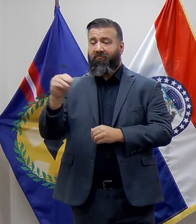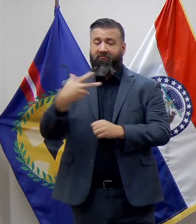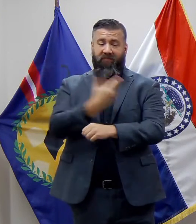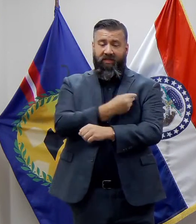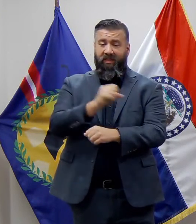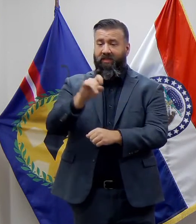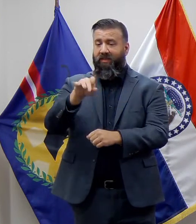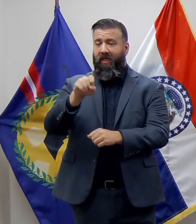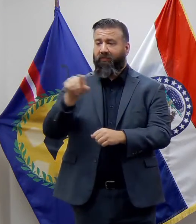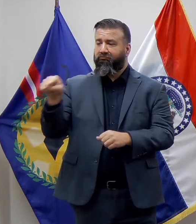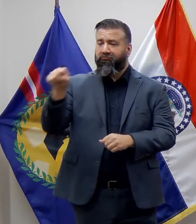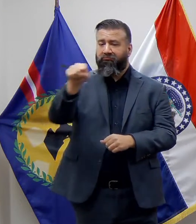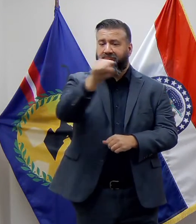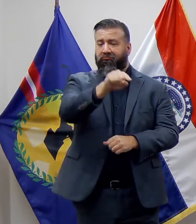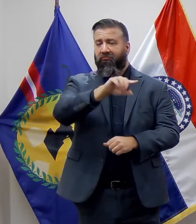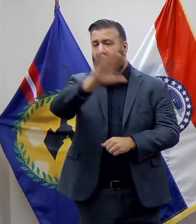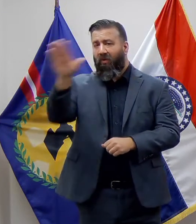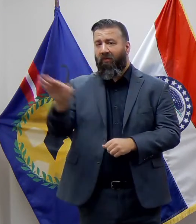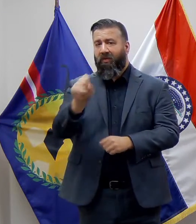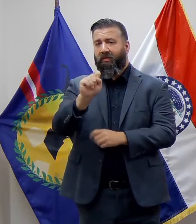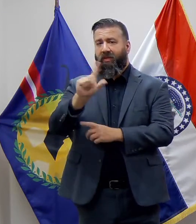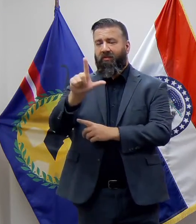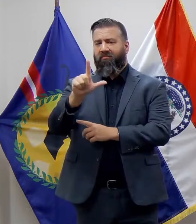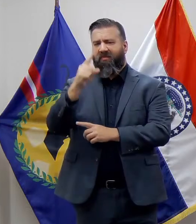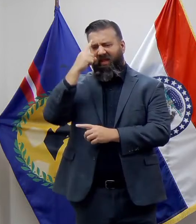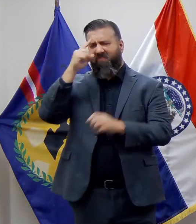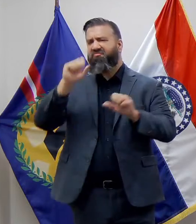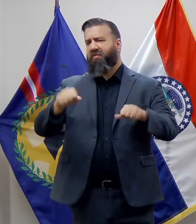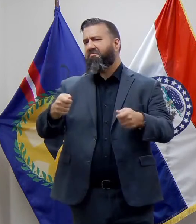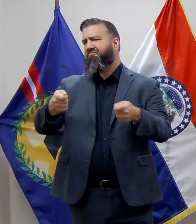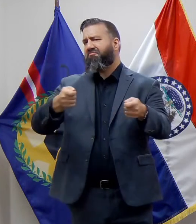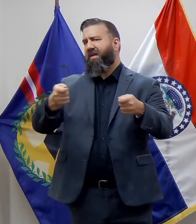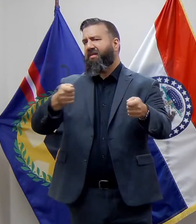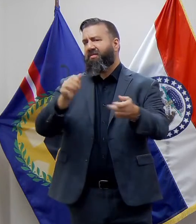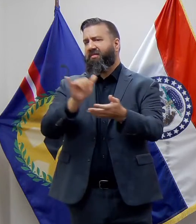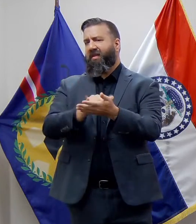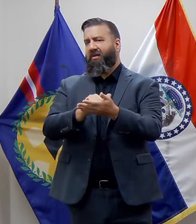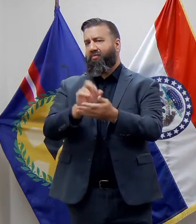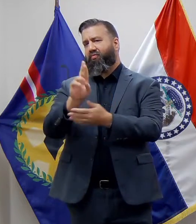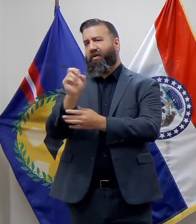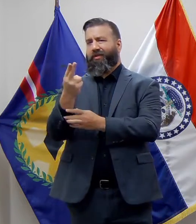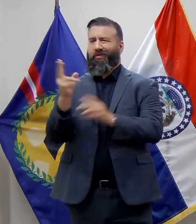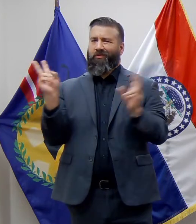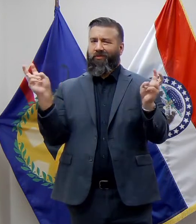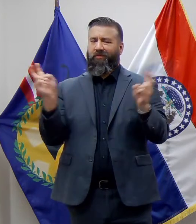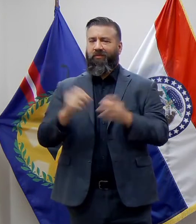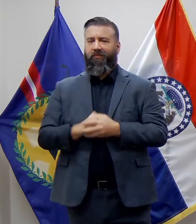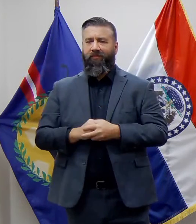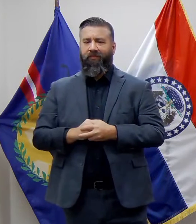doctors' offices and pharmacies will be able to manage the